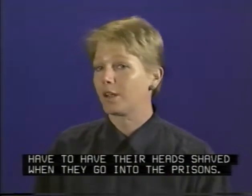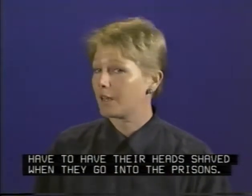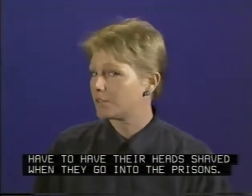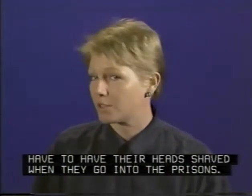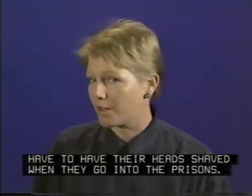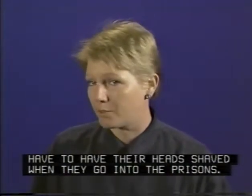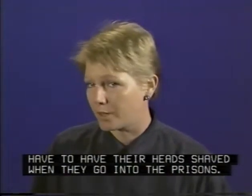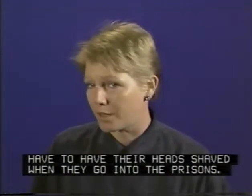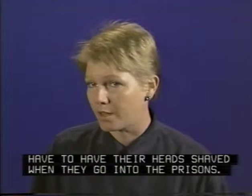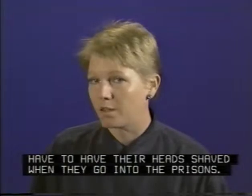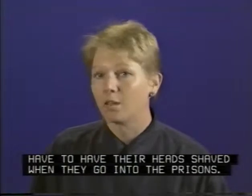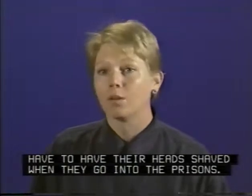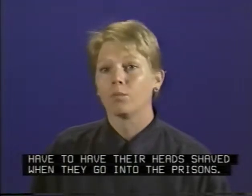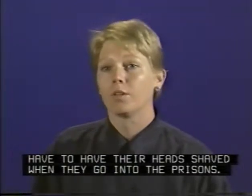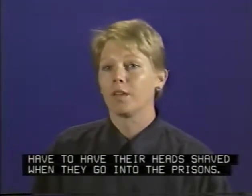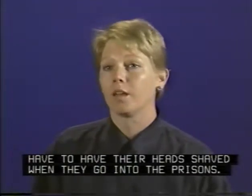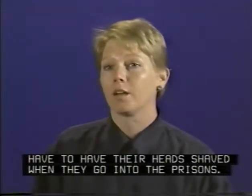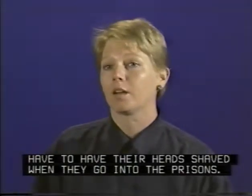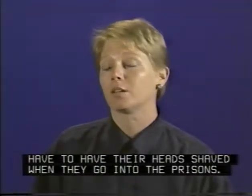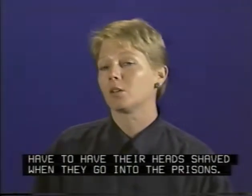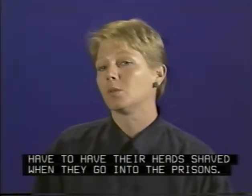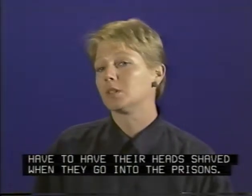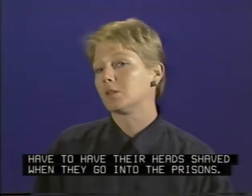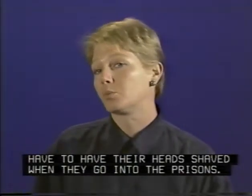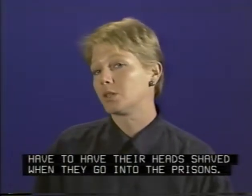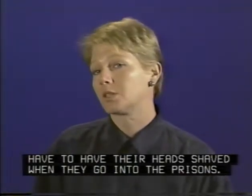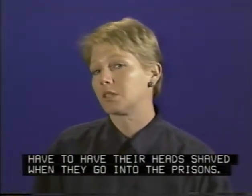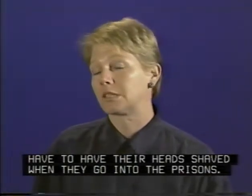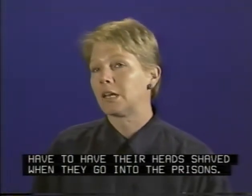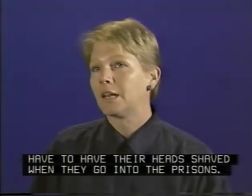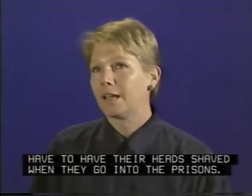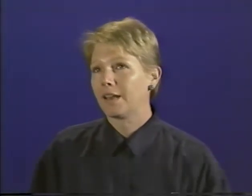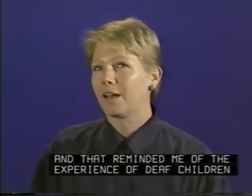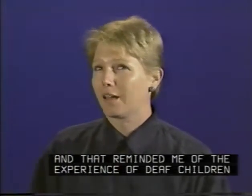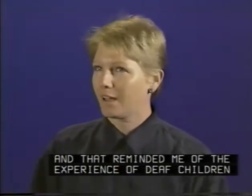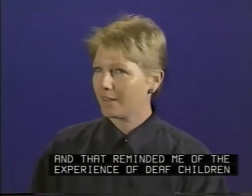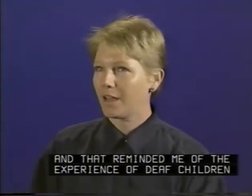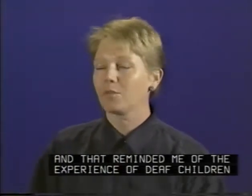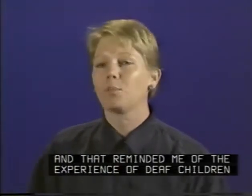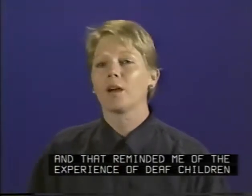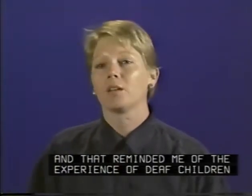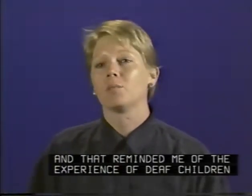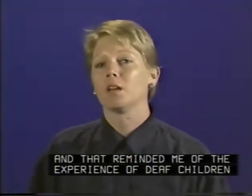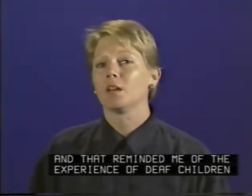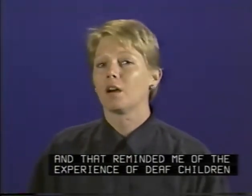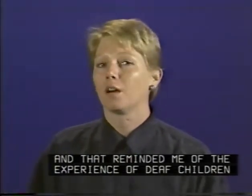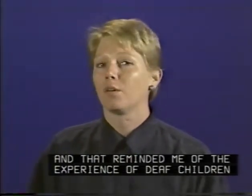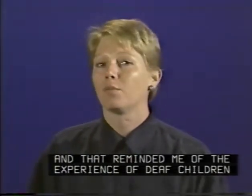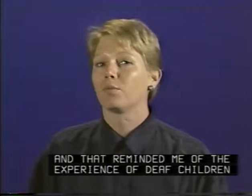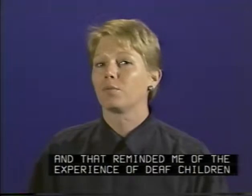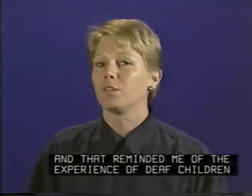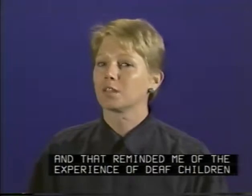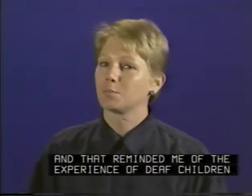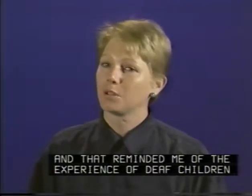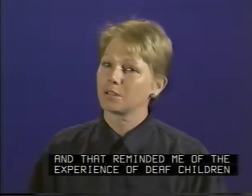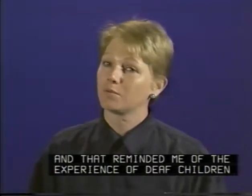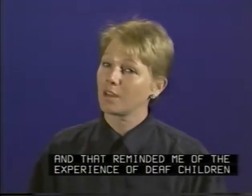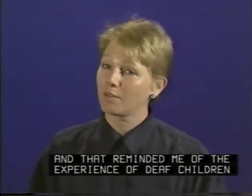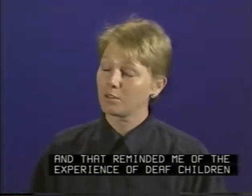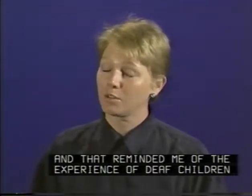heads shaved when they go into the prisons. And that reminded me of the experience of deaf